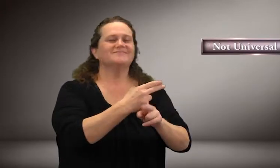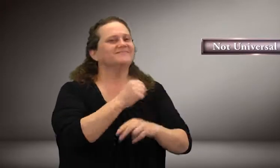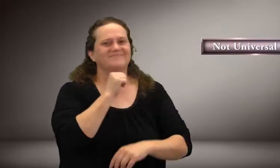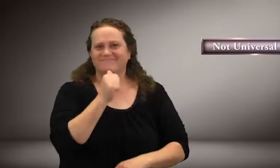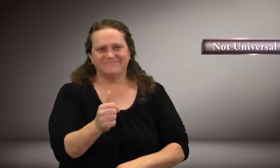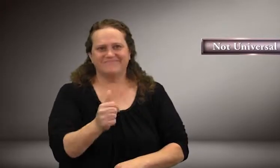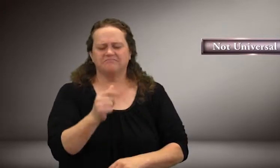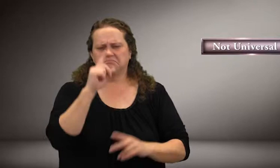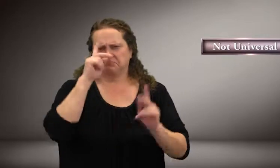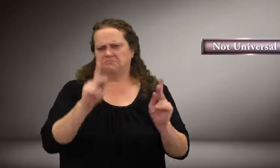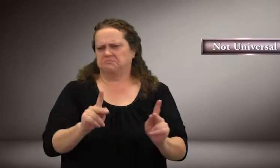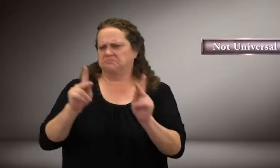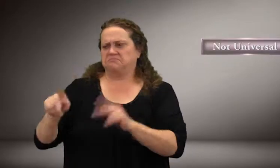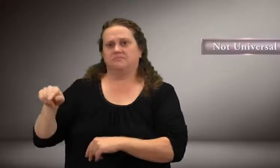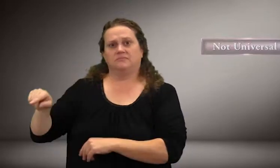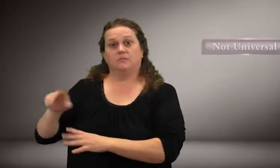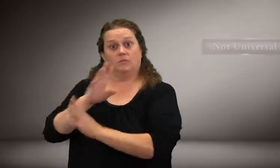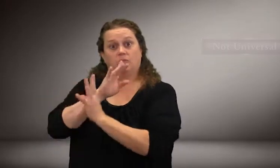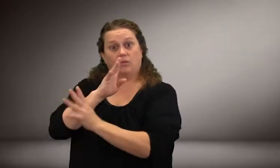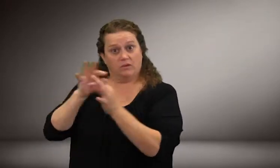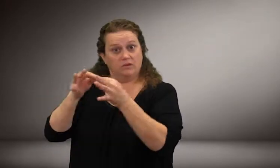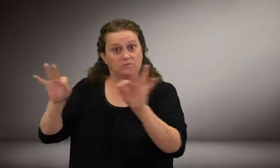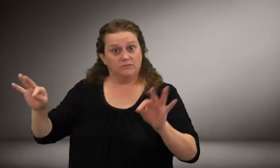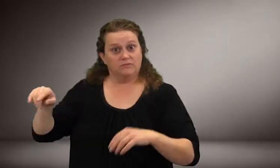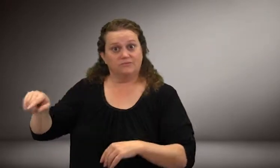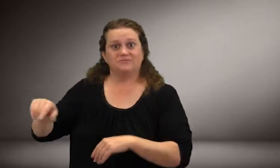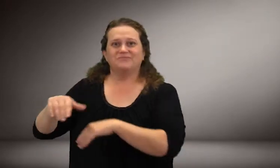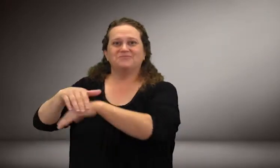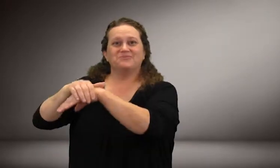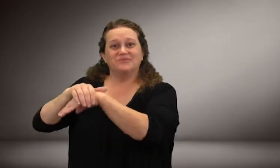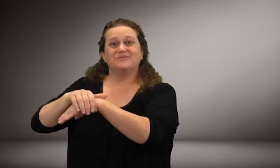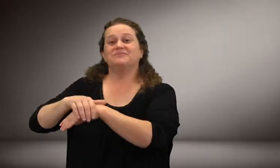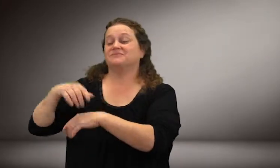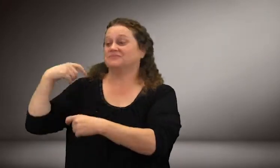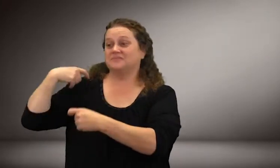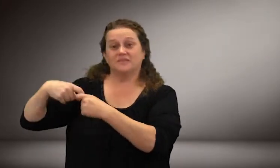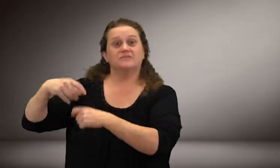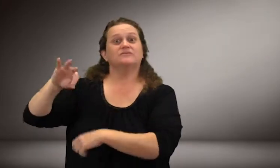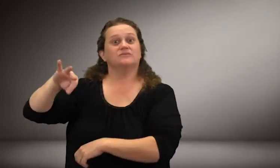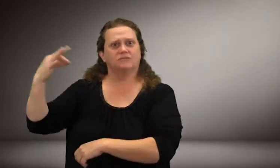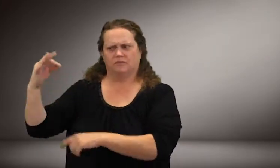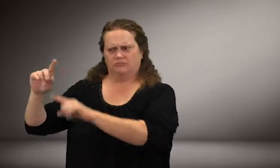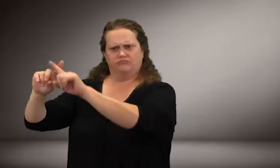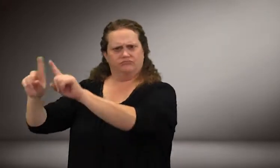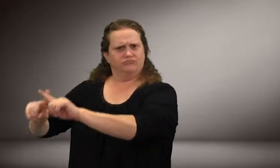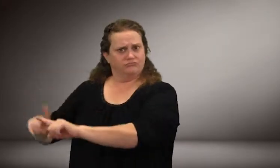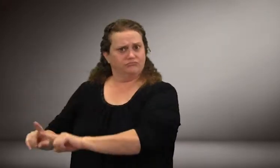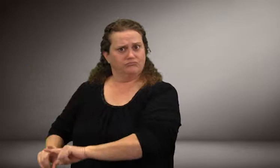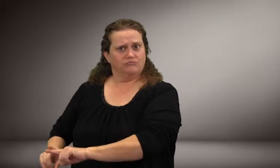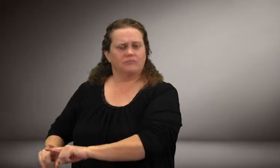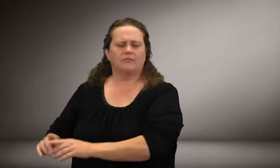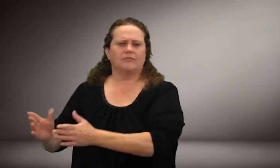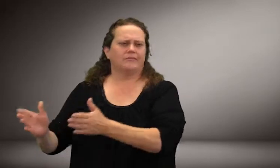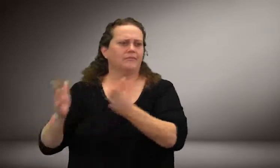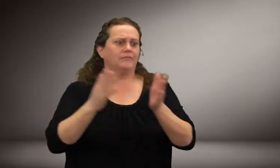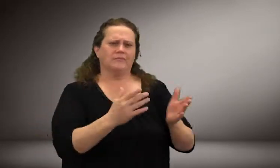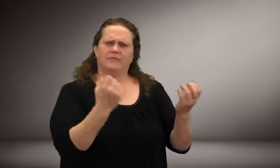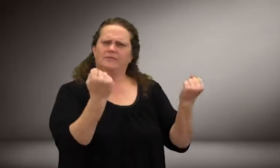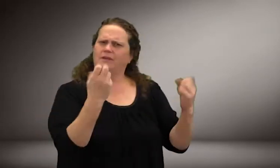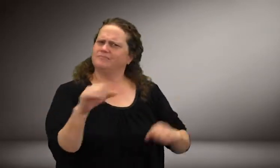not universal. Same holds true with spoken language. For example, English, Spanish, French, they're all distinct